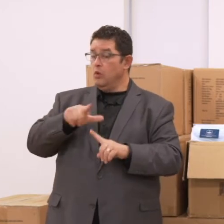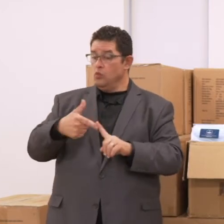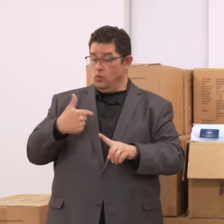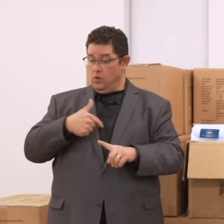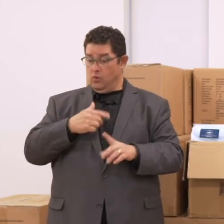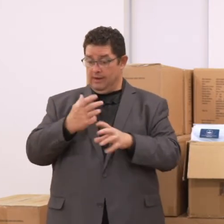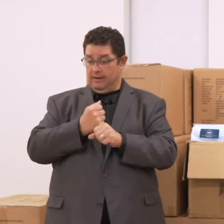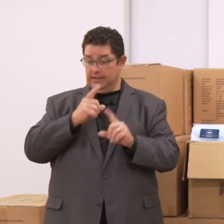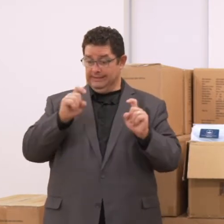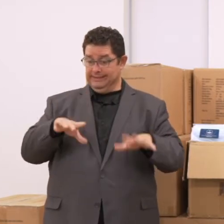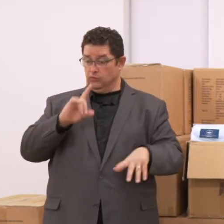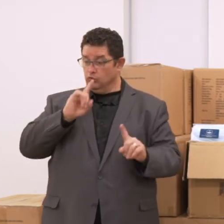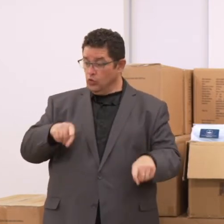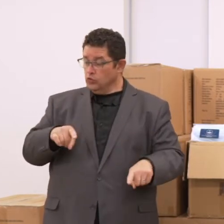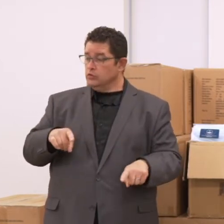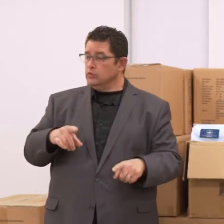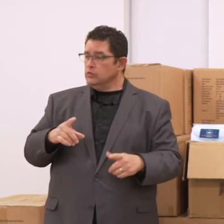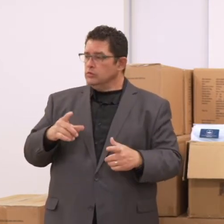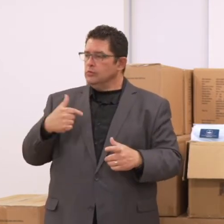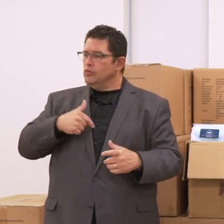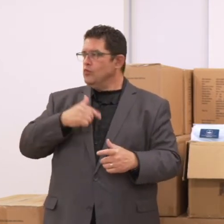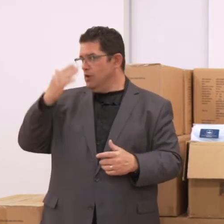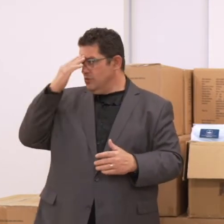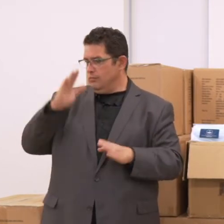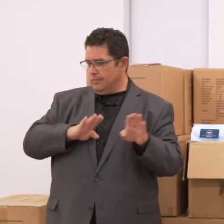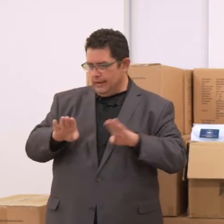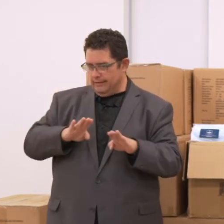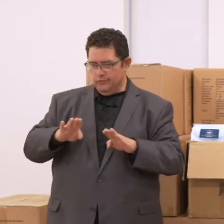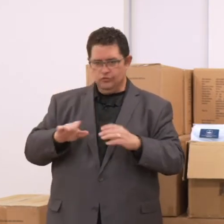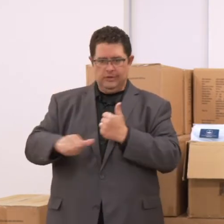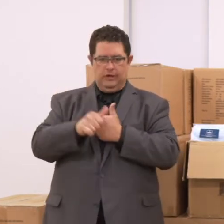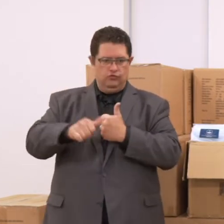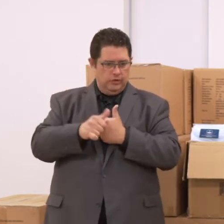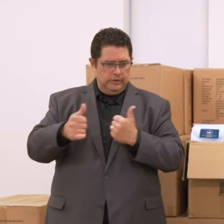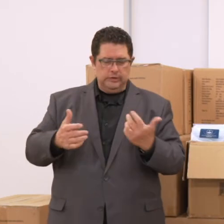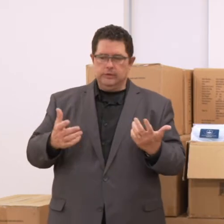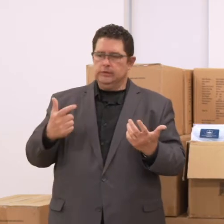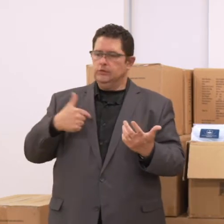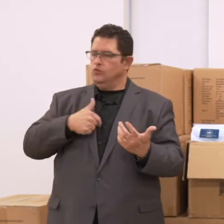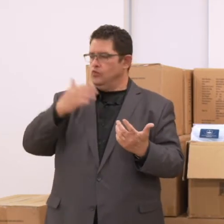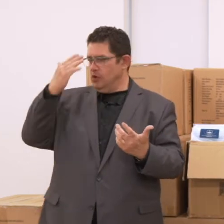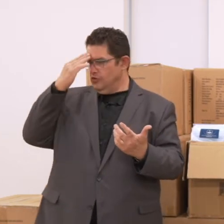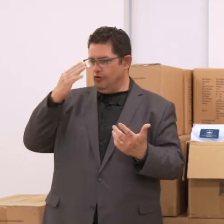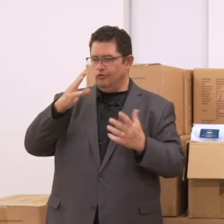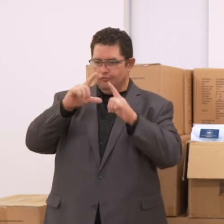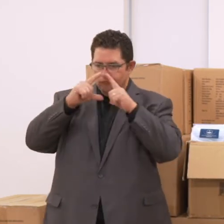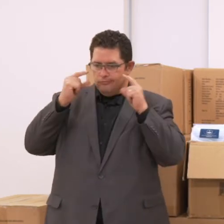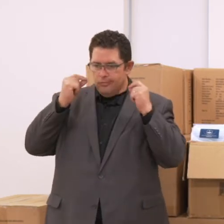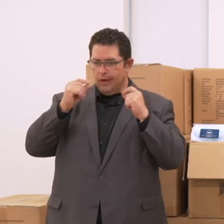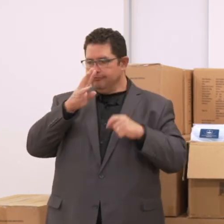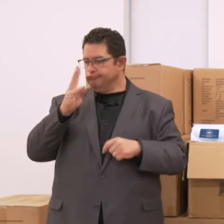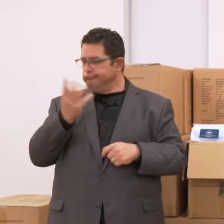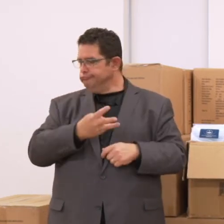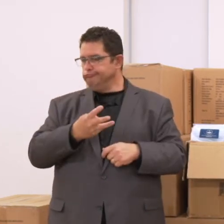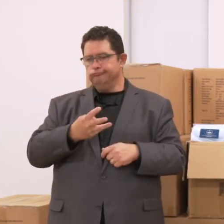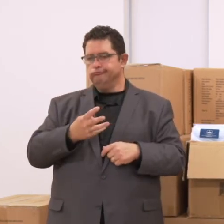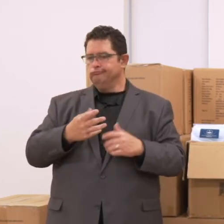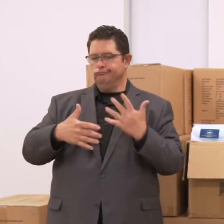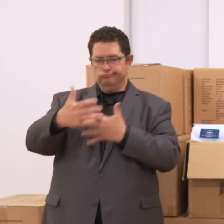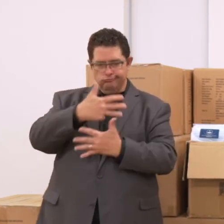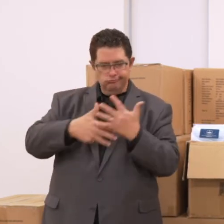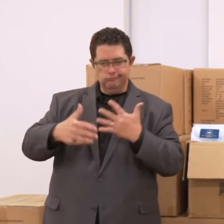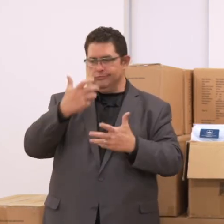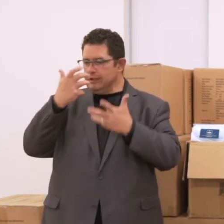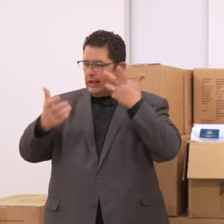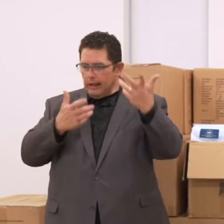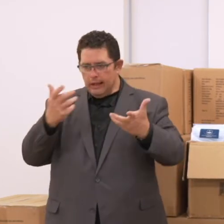get the test results. But we know that this behavior is dangerous. We know that not wearing a mask, getting in a crowd in a bar at night with loud music and